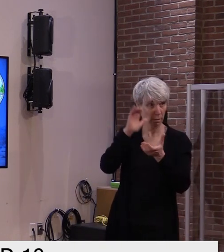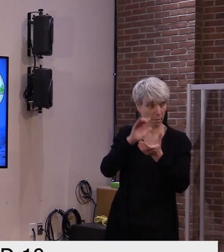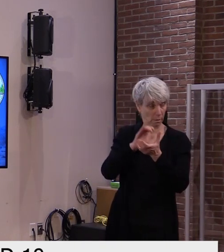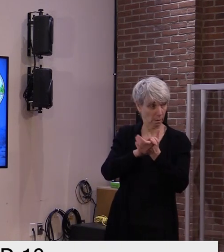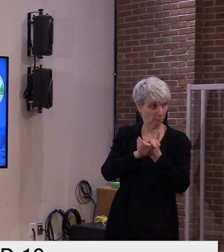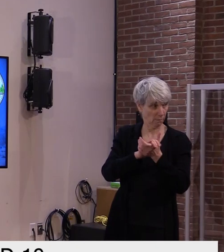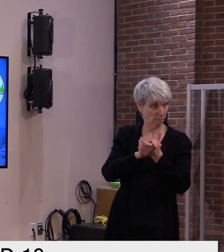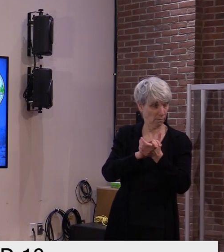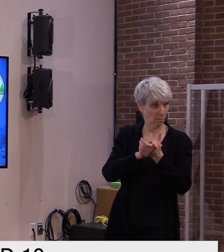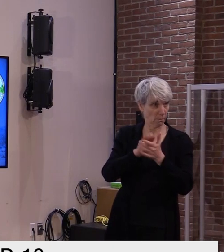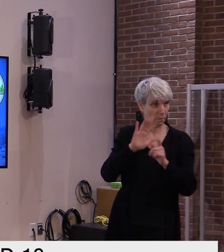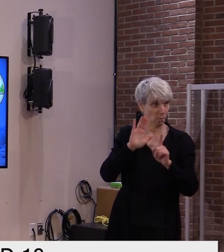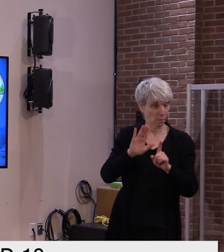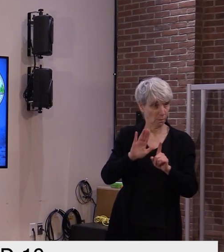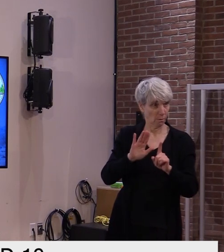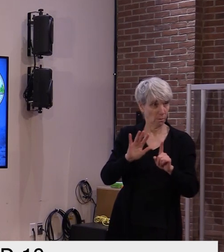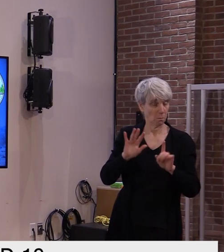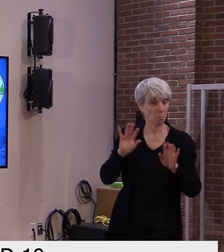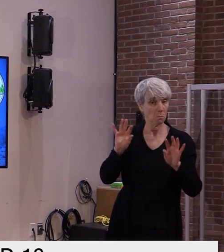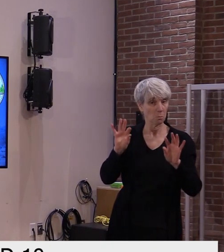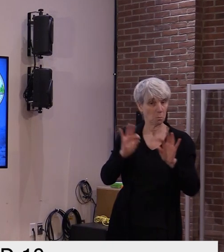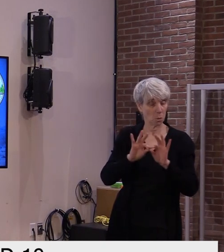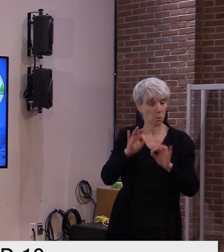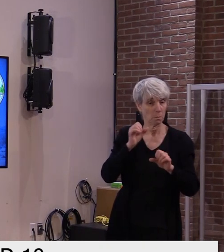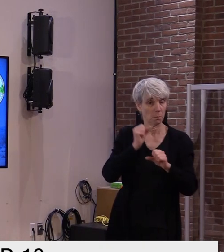of making sure everyone gets the second dose,